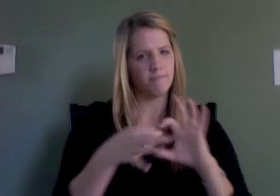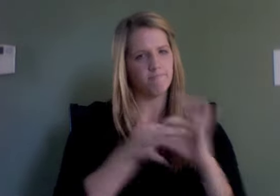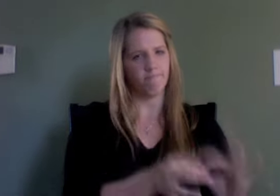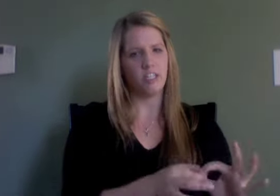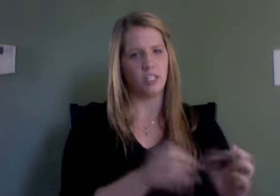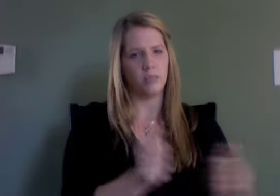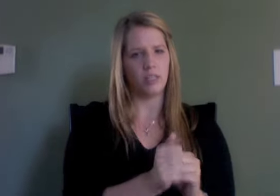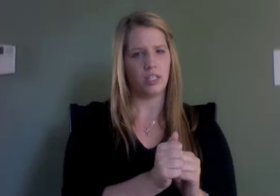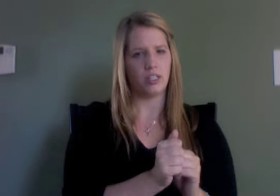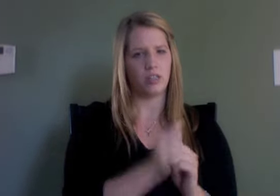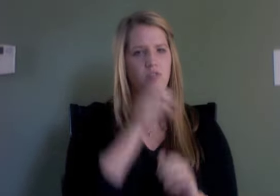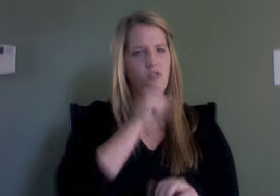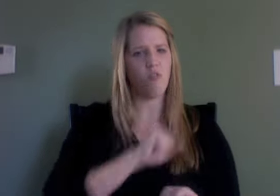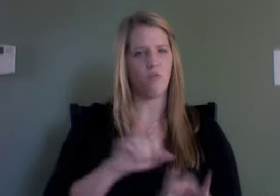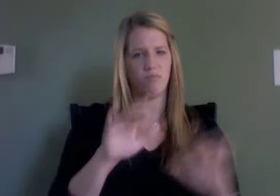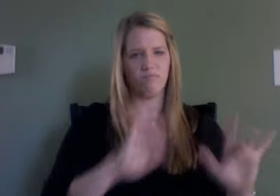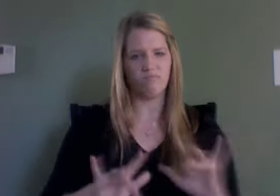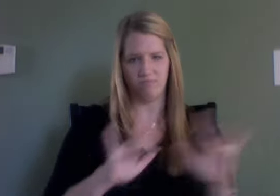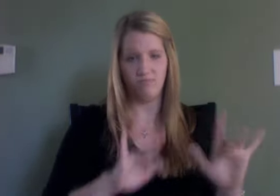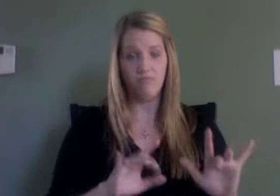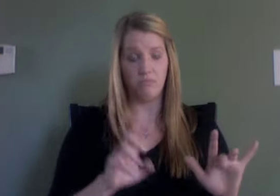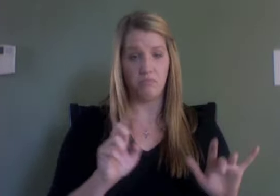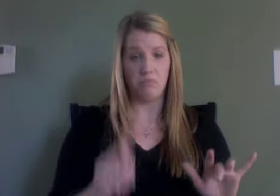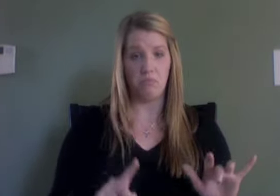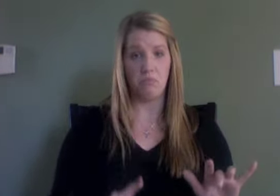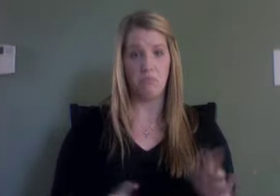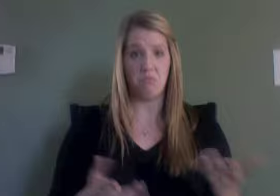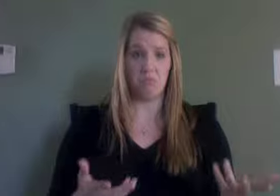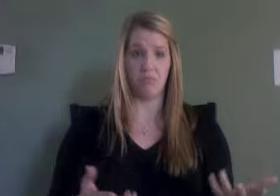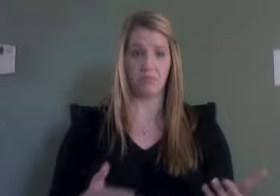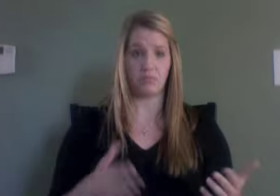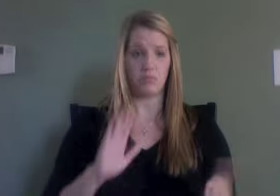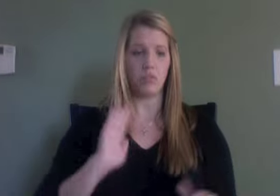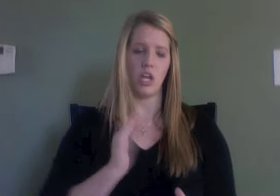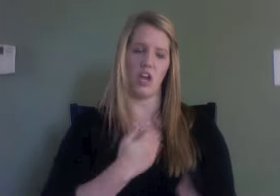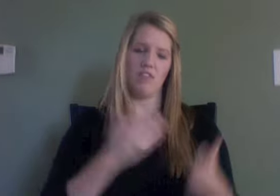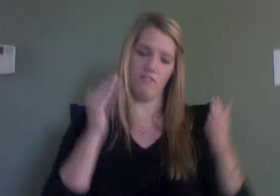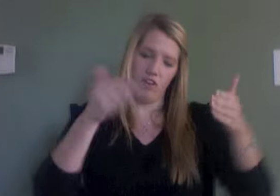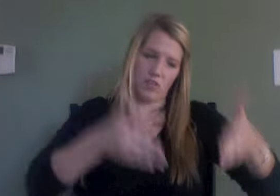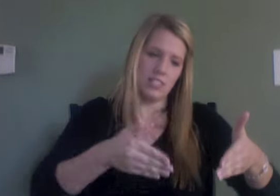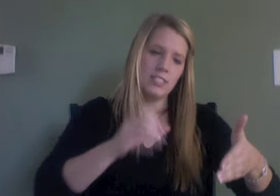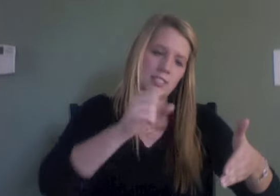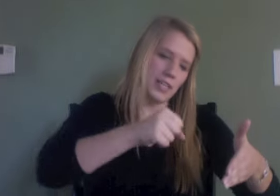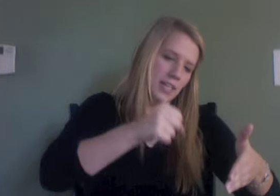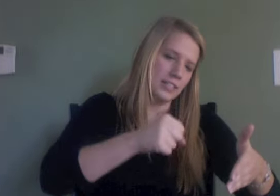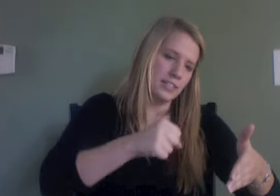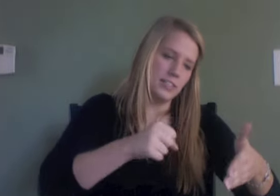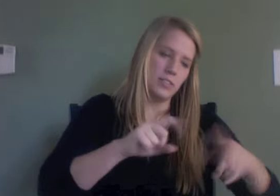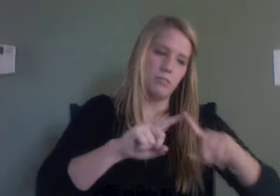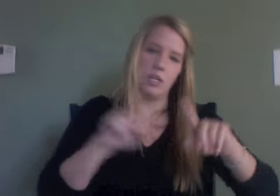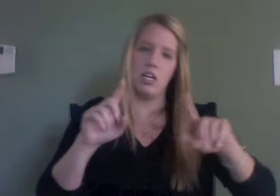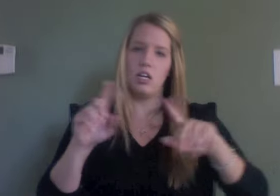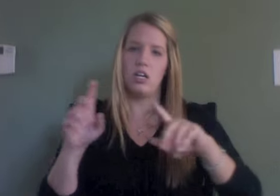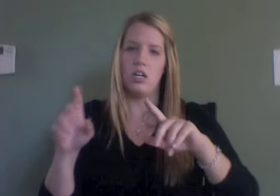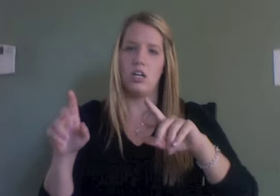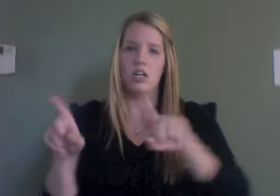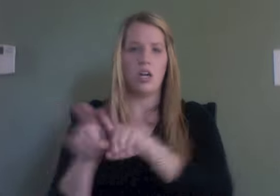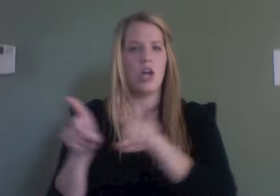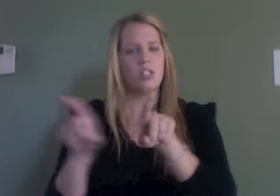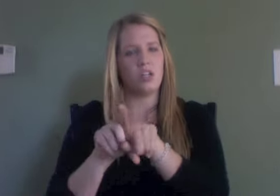component is really focused on that film-based stuff. And we have the digital thing as well, so that people can get an opportunity to do both kind of the